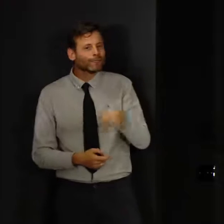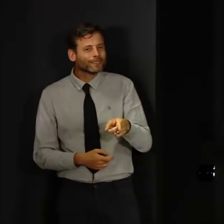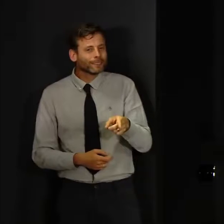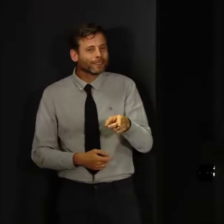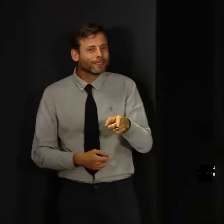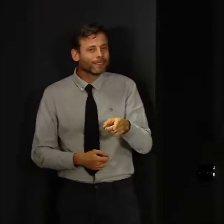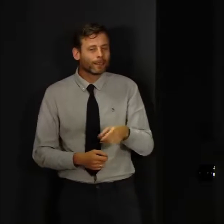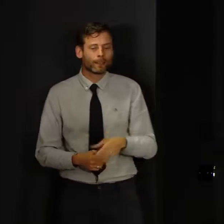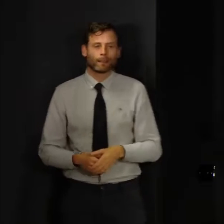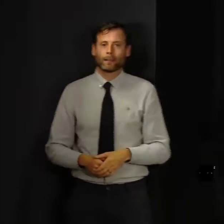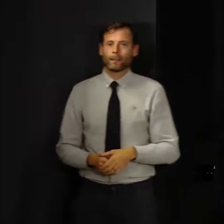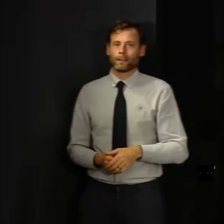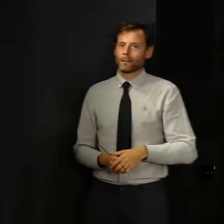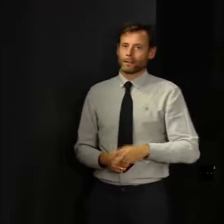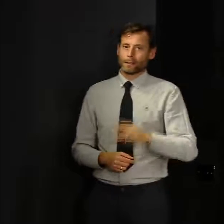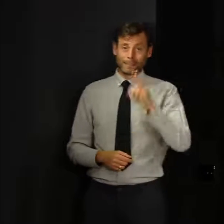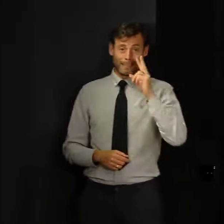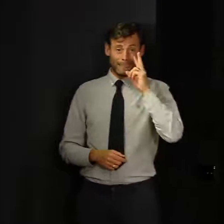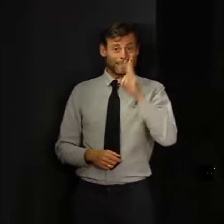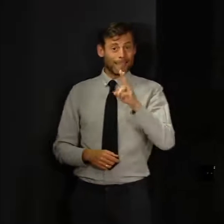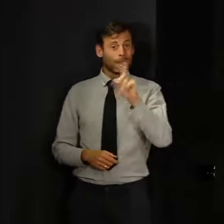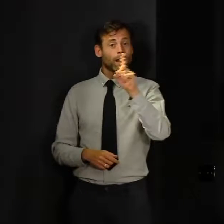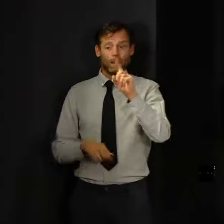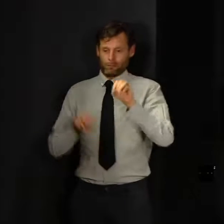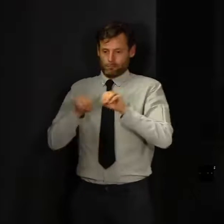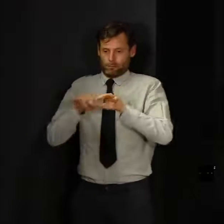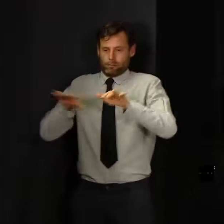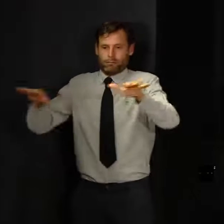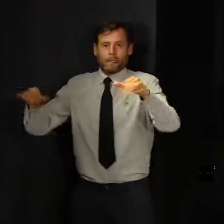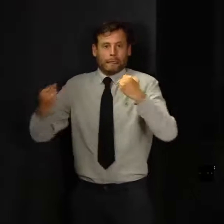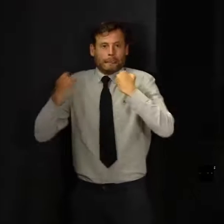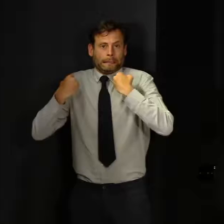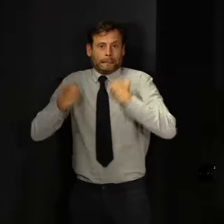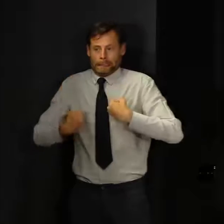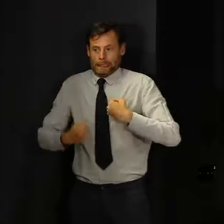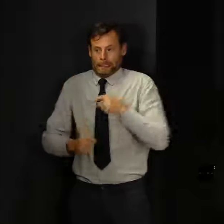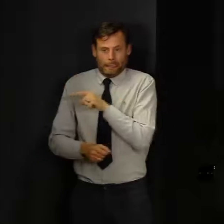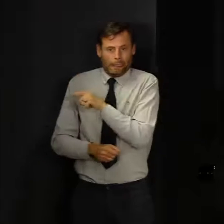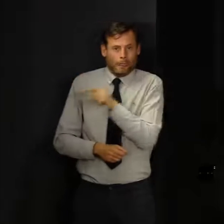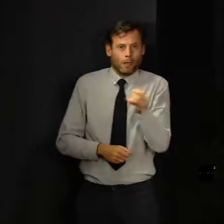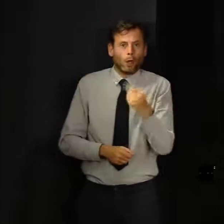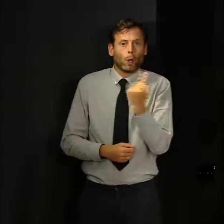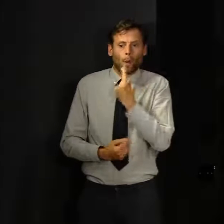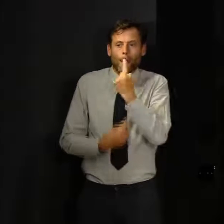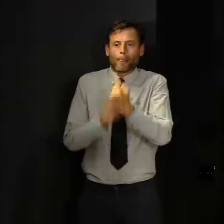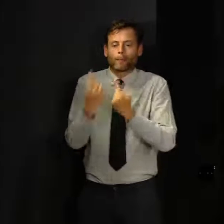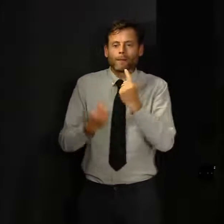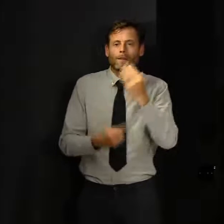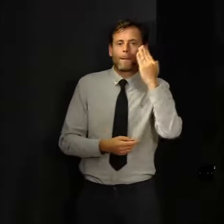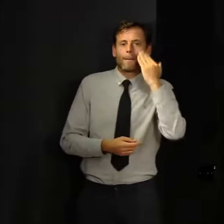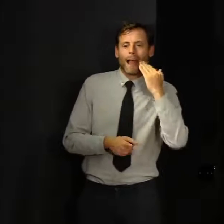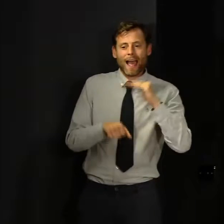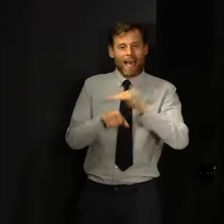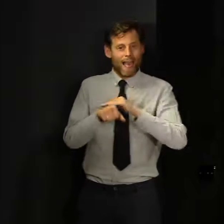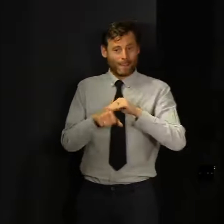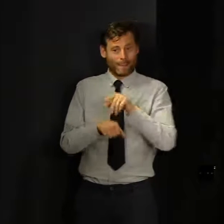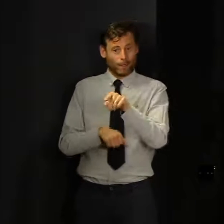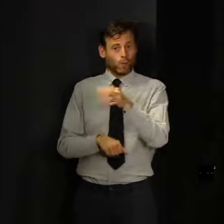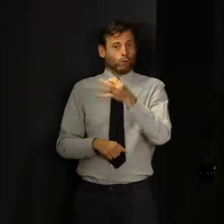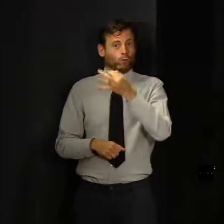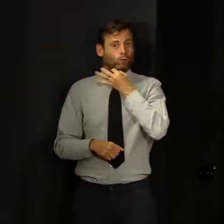the disproportionate impact that COVID-19 has on people from Black and minority ethnic communities in the